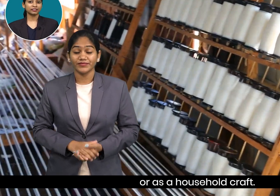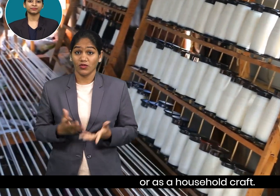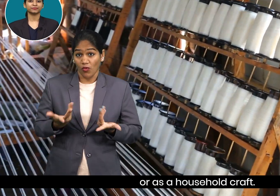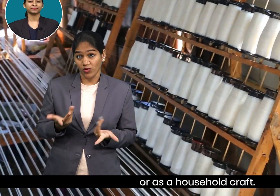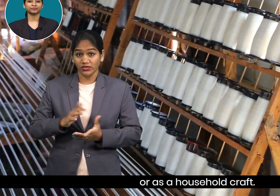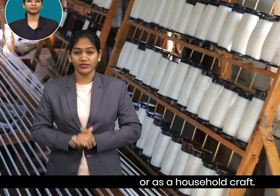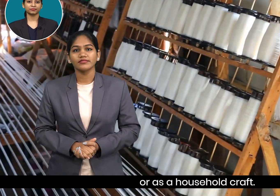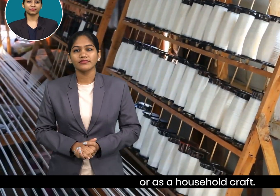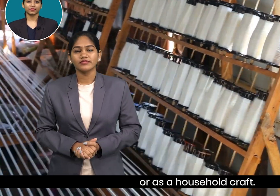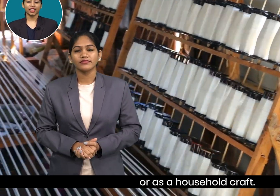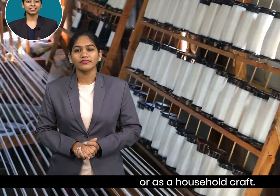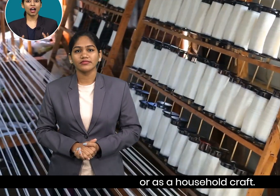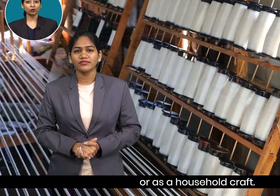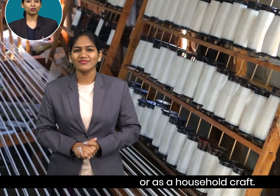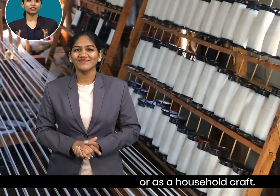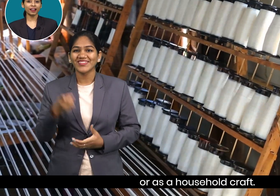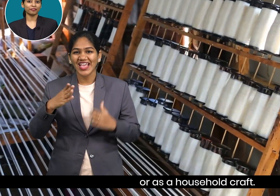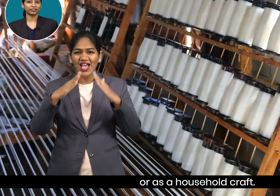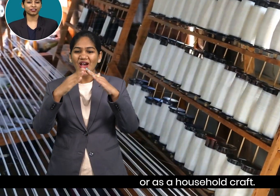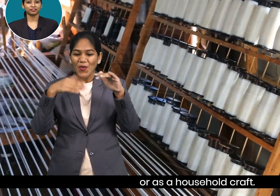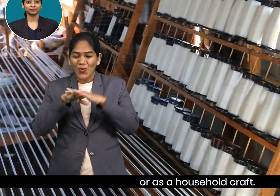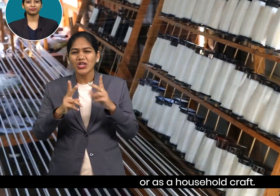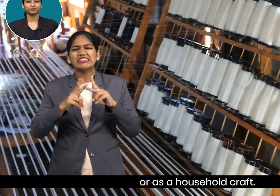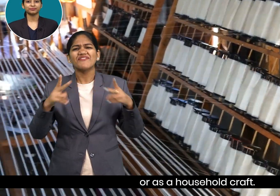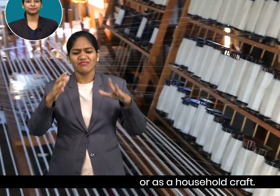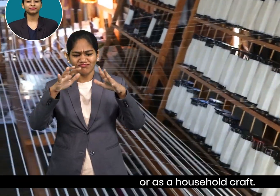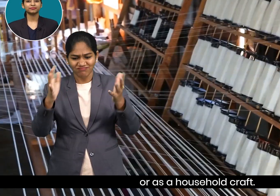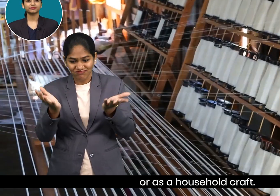or as a household craft.